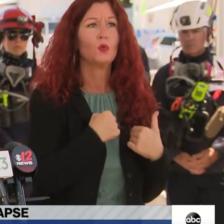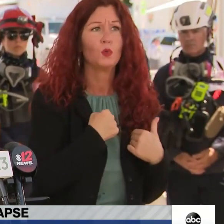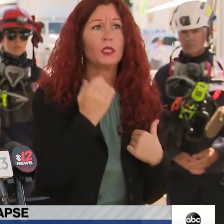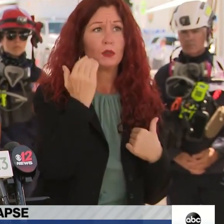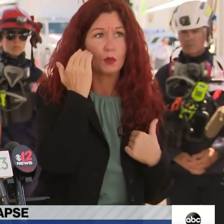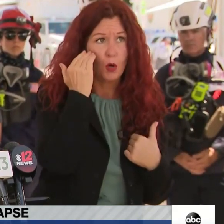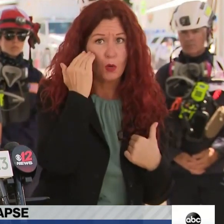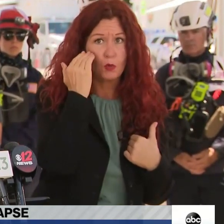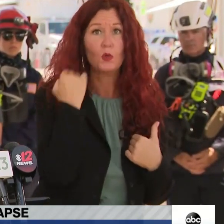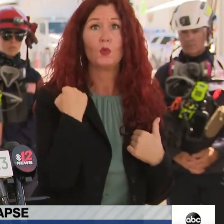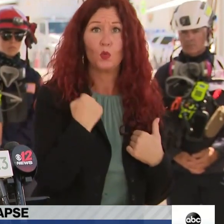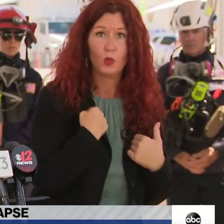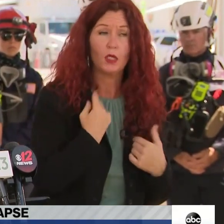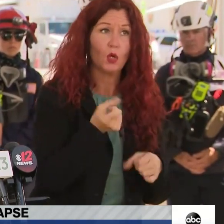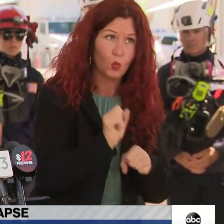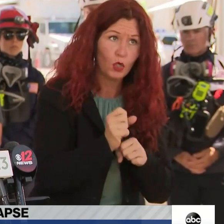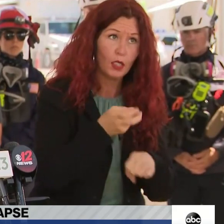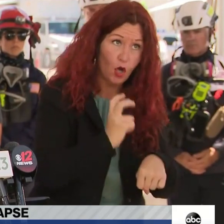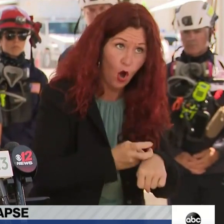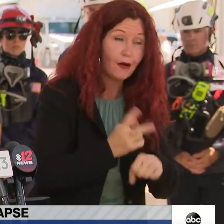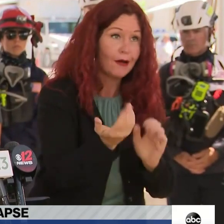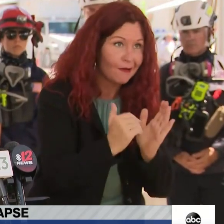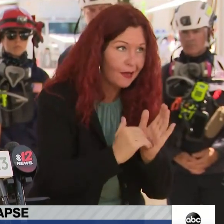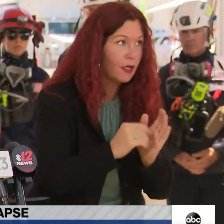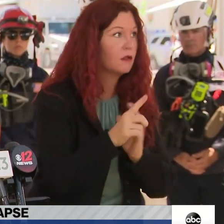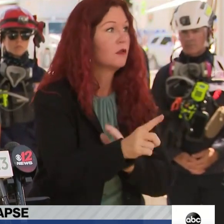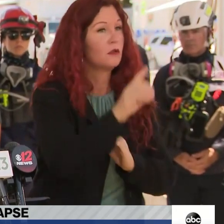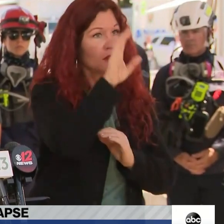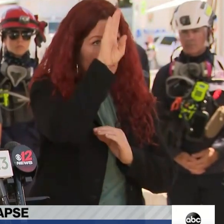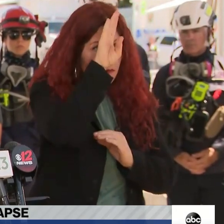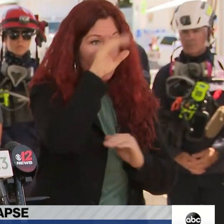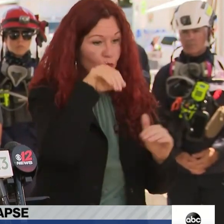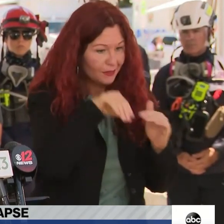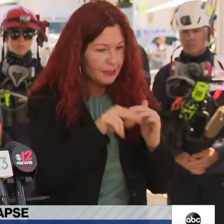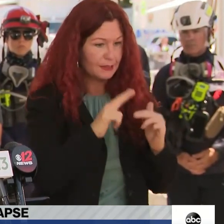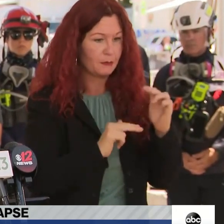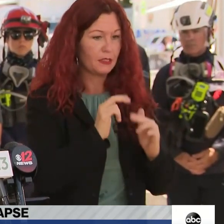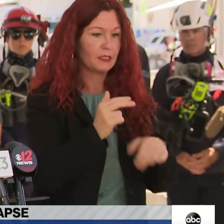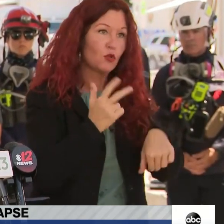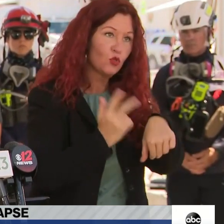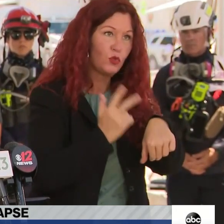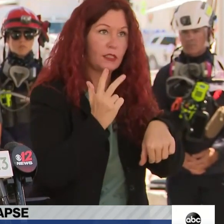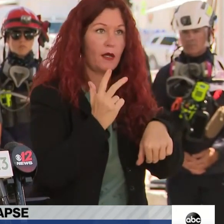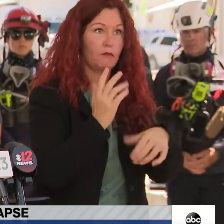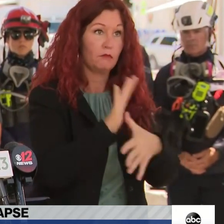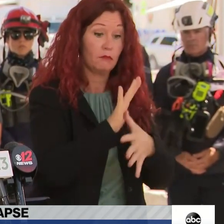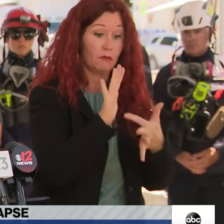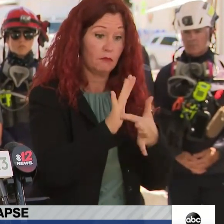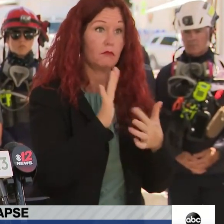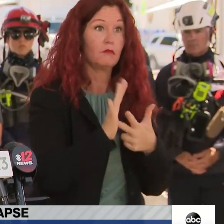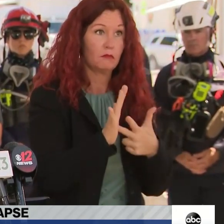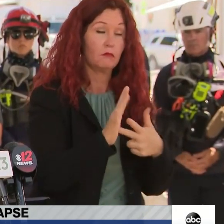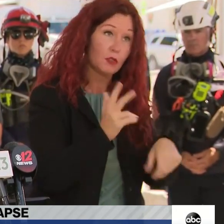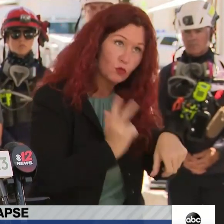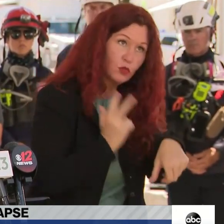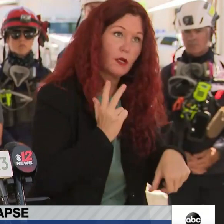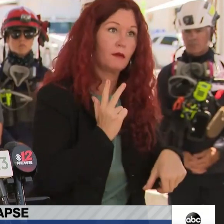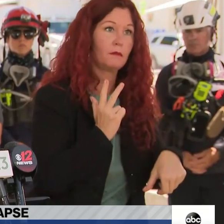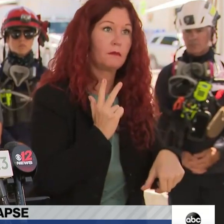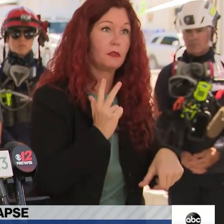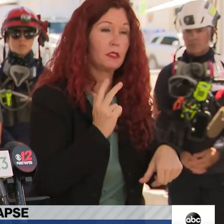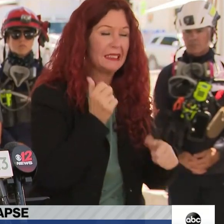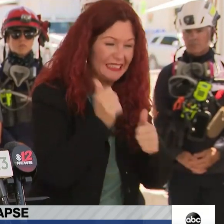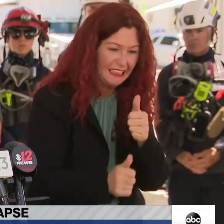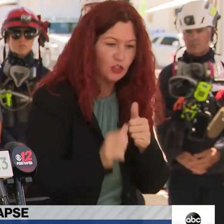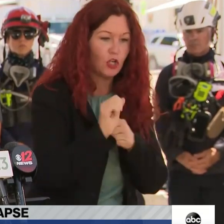very clear that search and rescue conducted three separate searches, a primary, secondary, and tertiary, and they found no